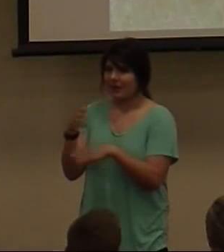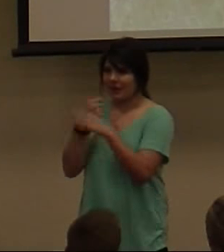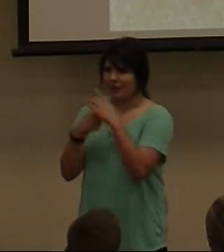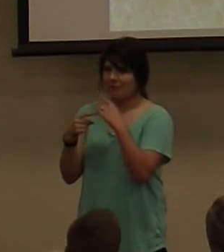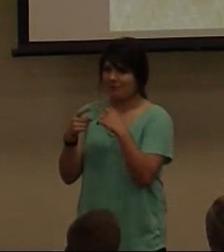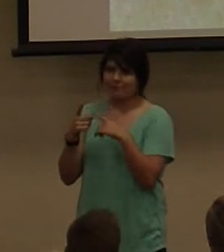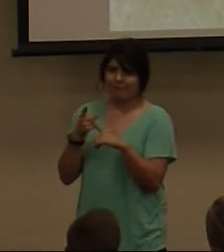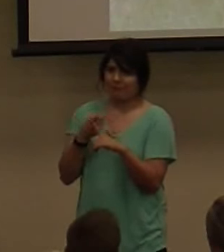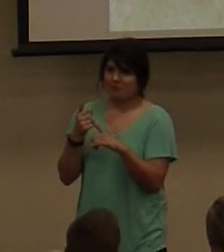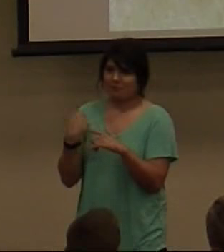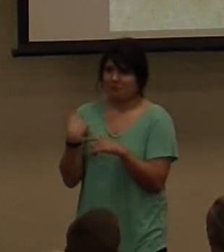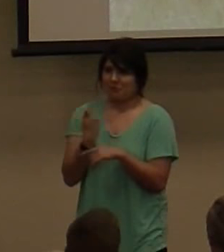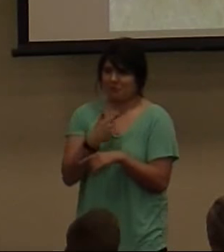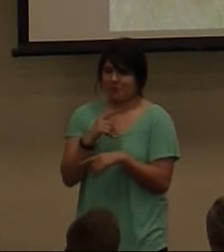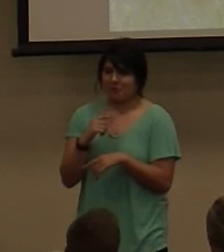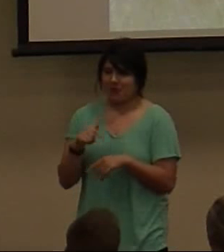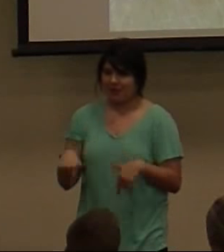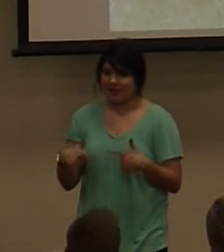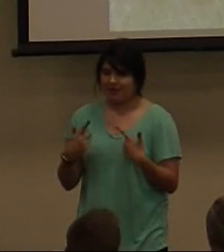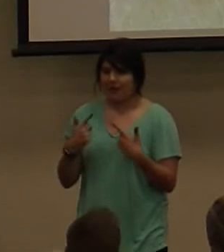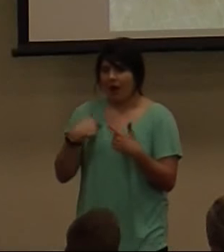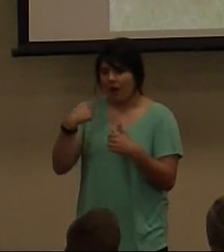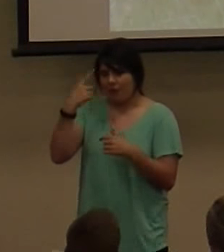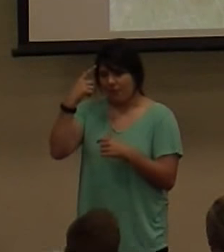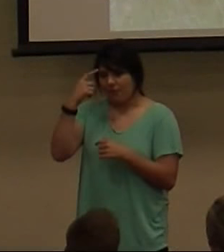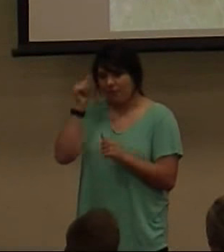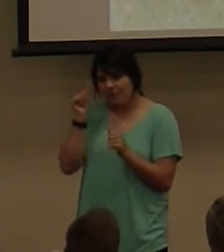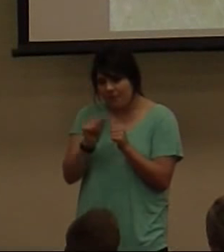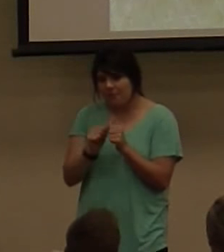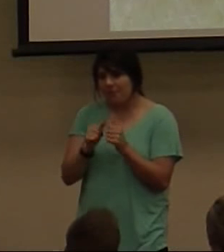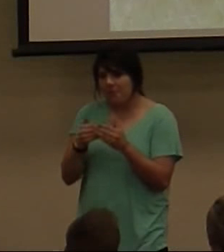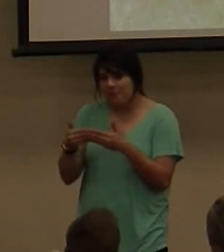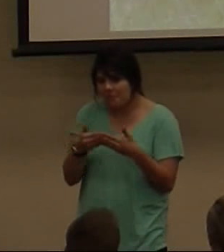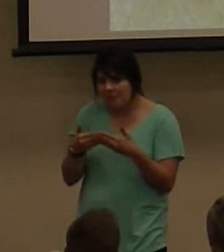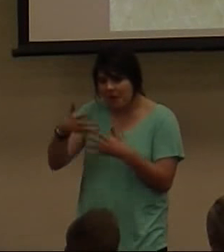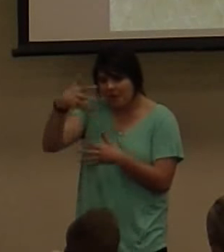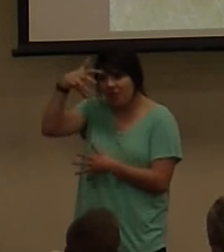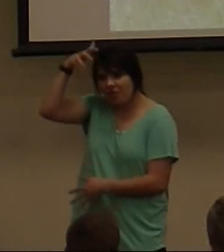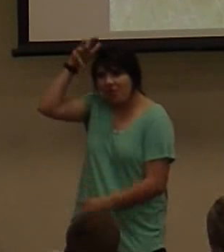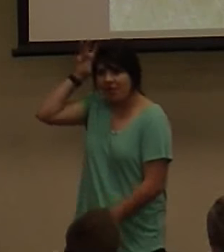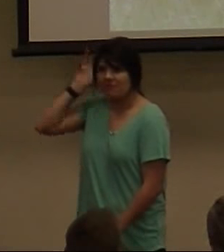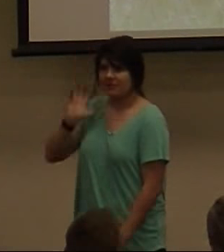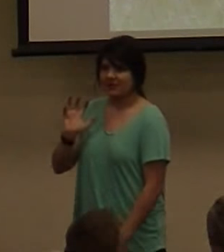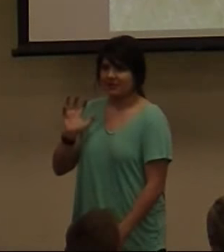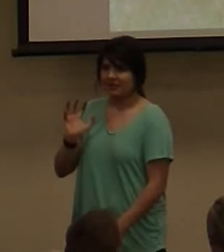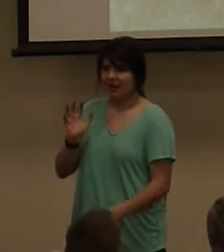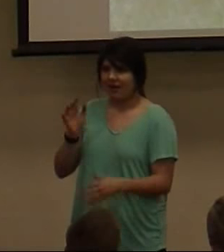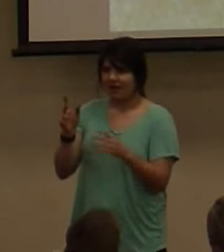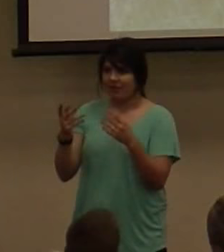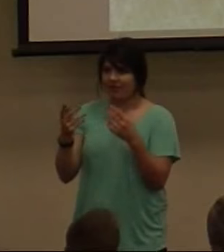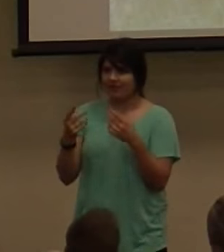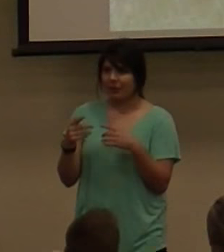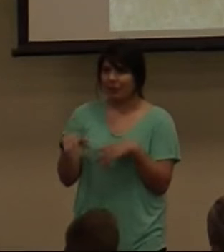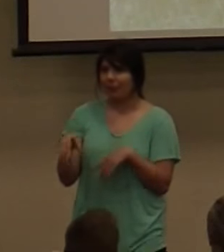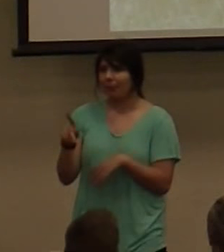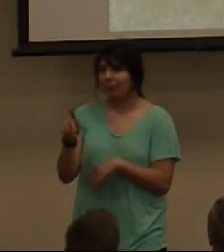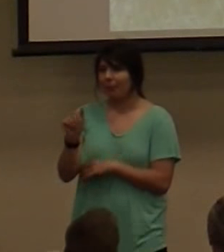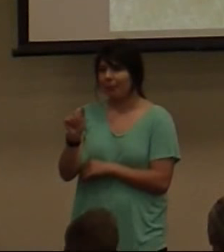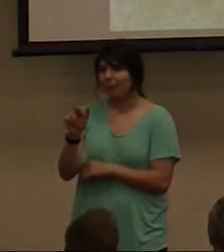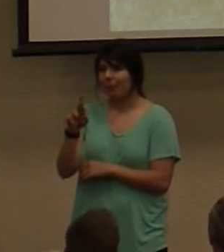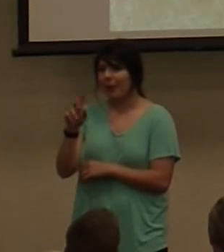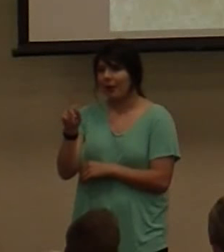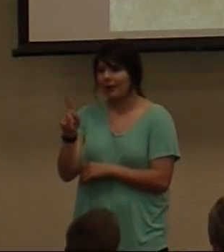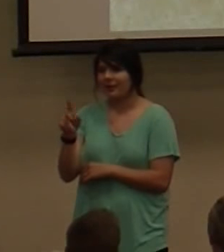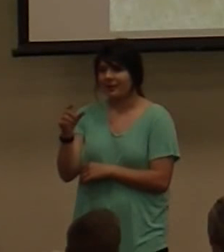I can remember baby lions at the game park and having them go